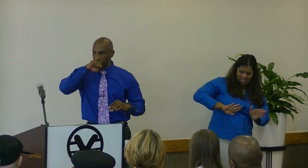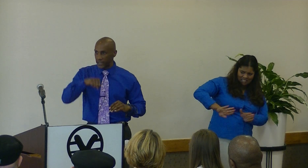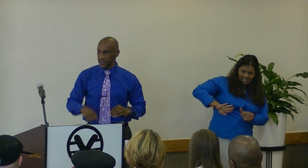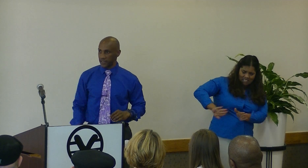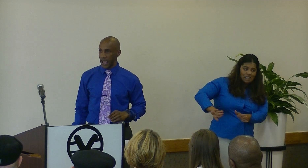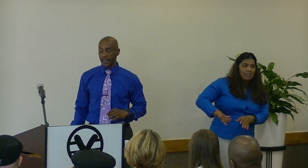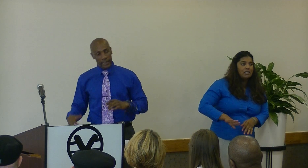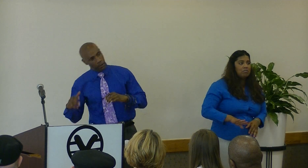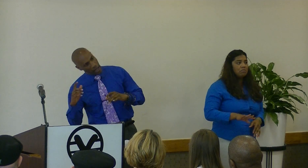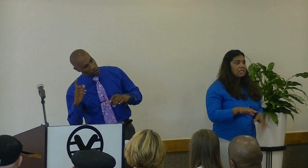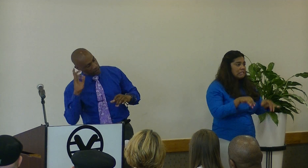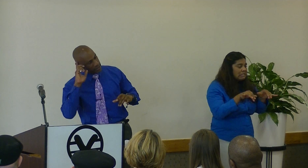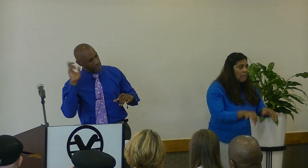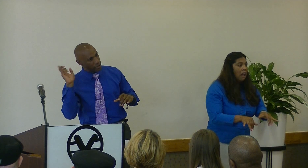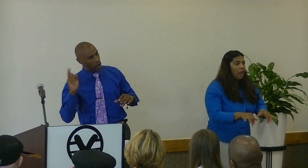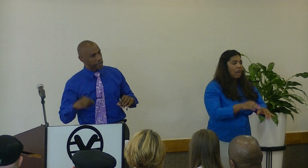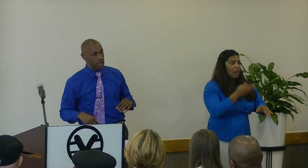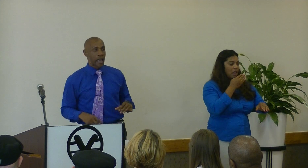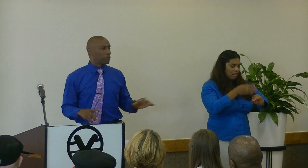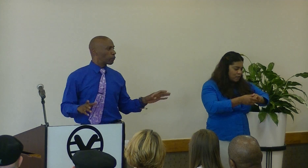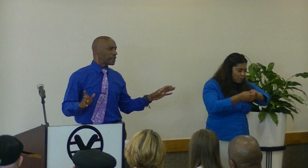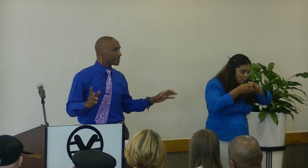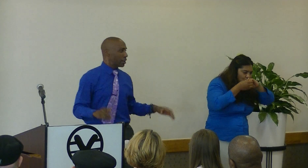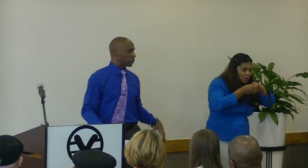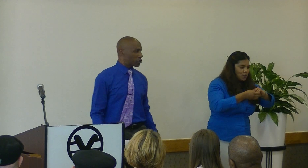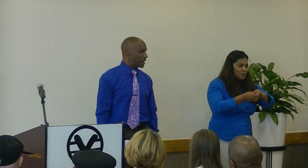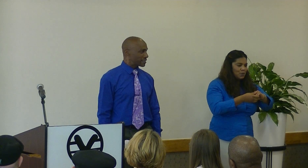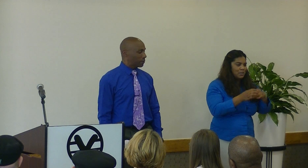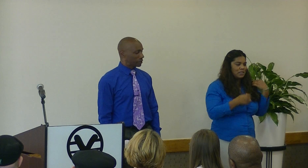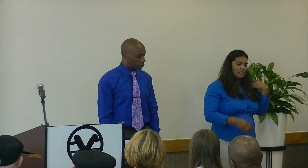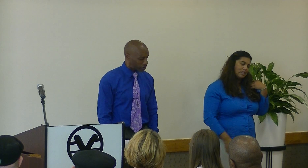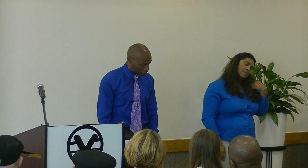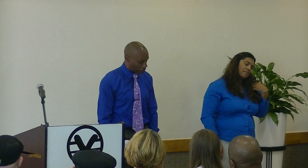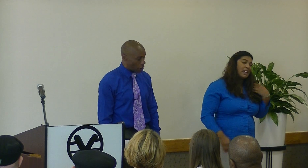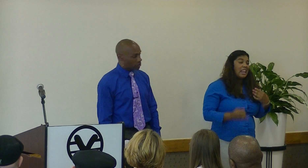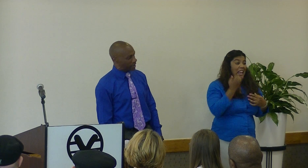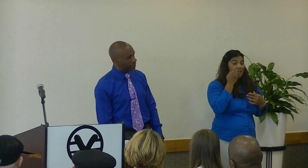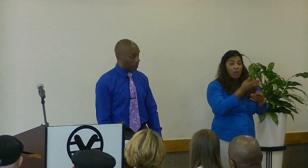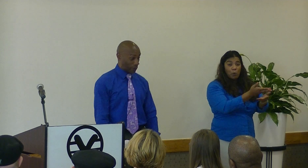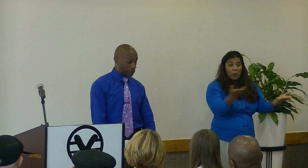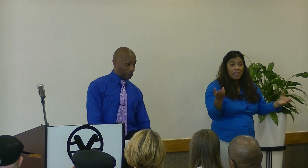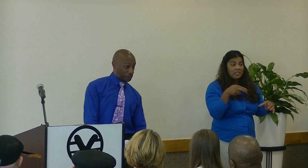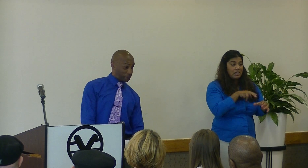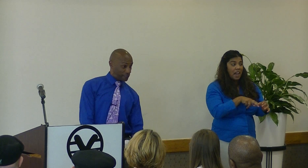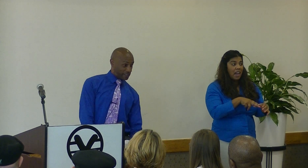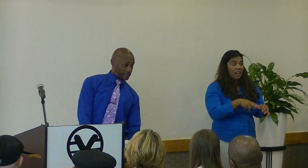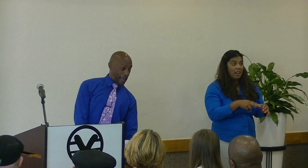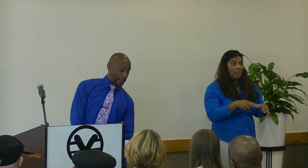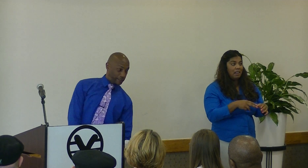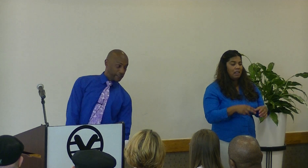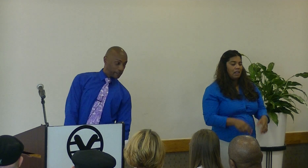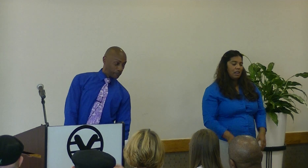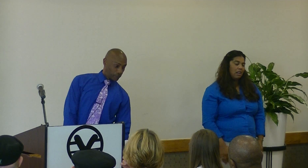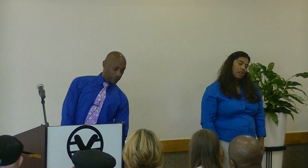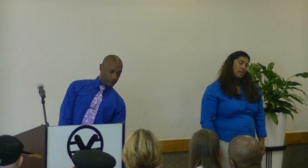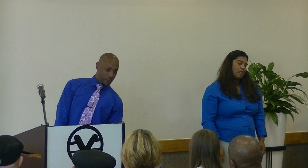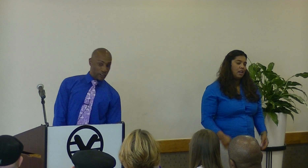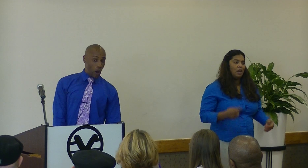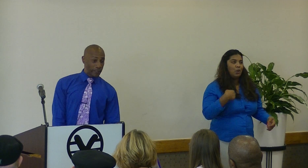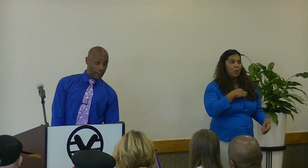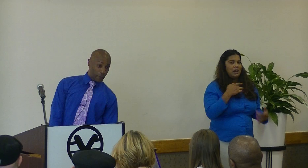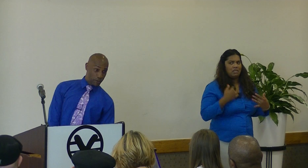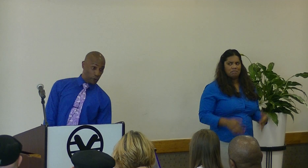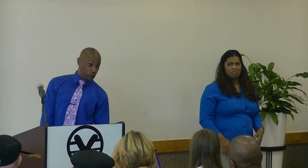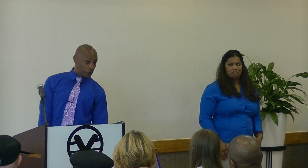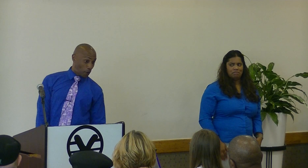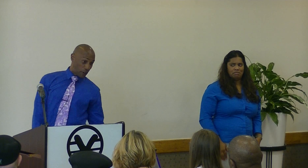He let the man kiss his hand. He let the man rest his head on his. We sit on the train and someone starts to doze and we start shifting and sliding.